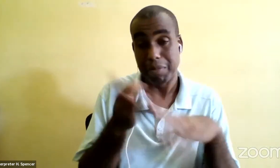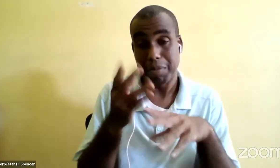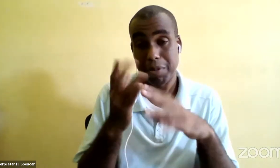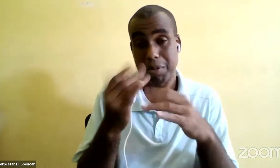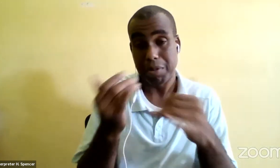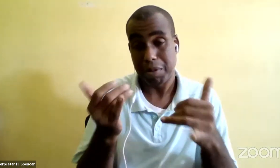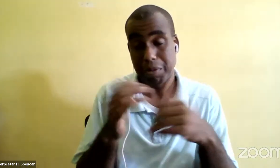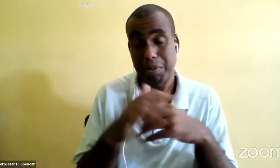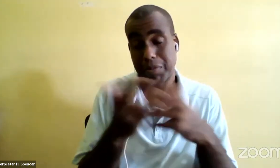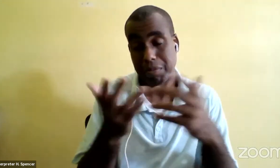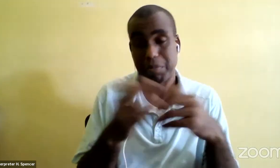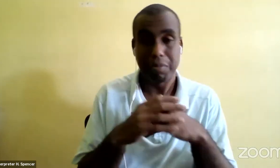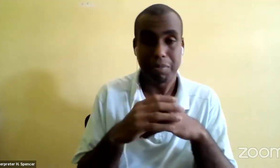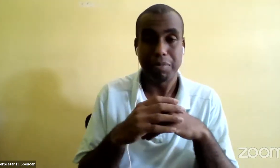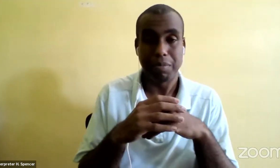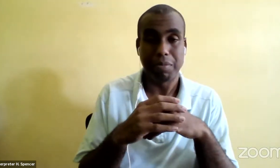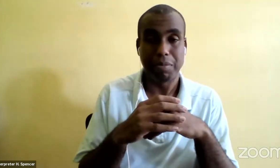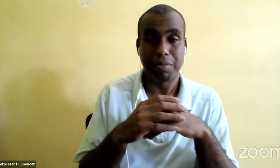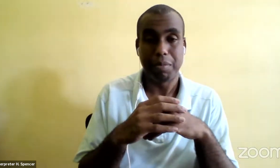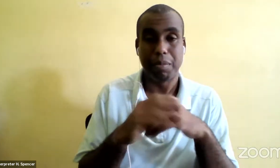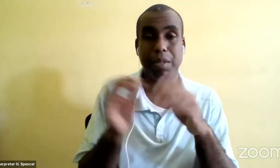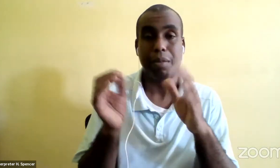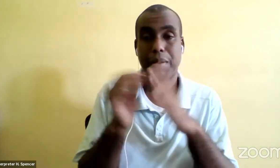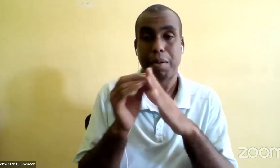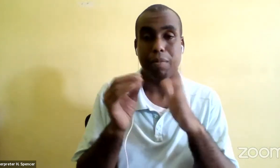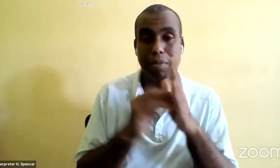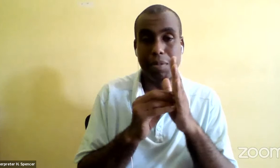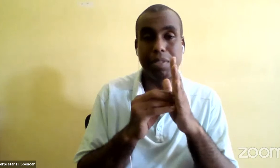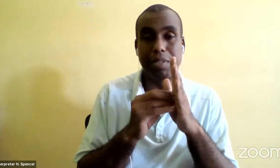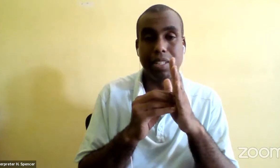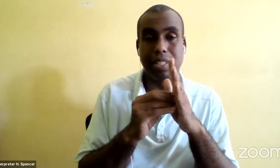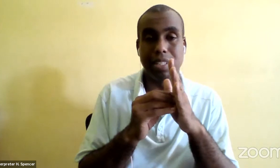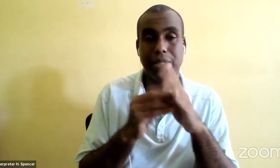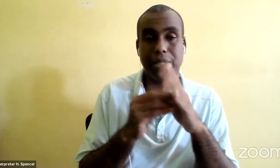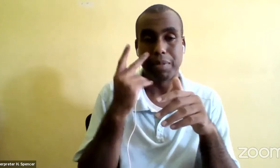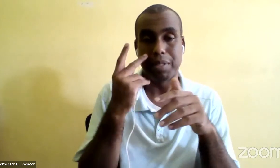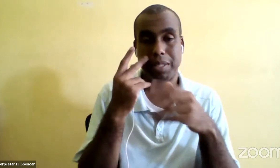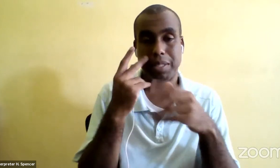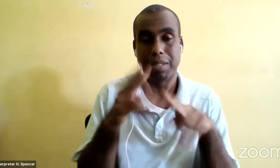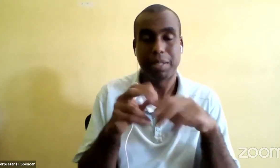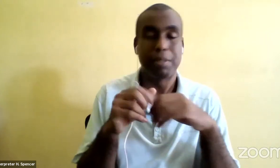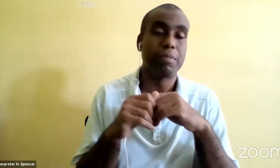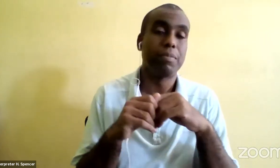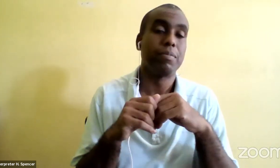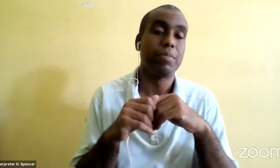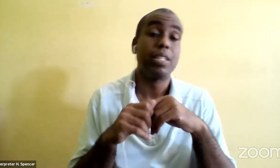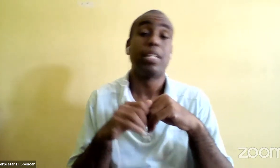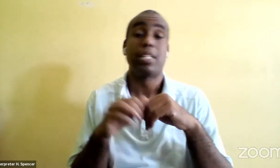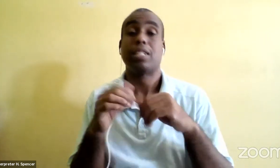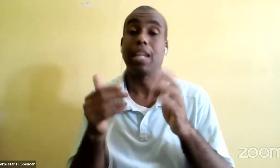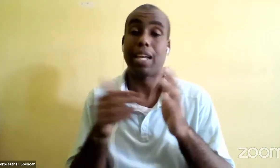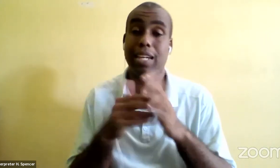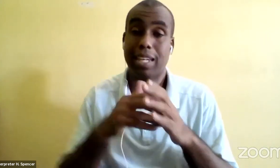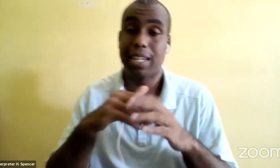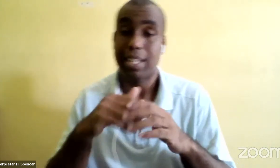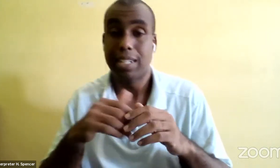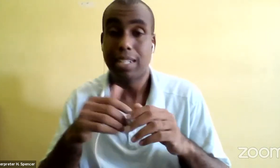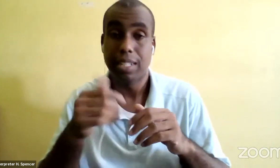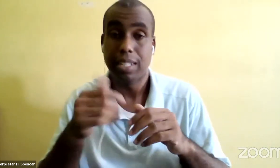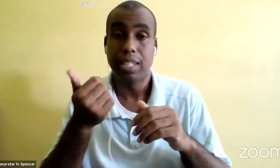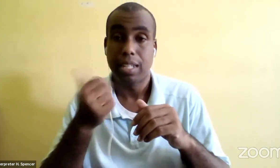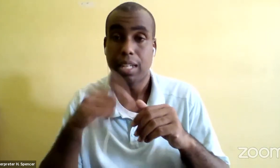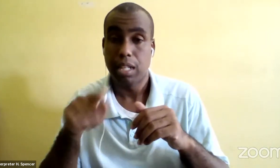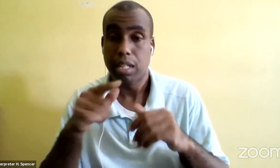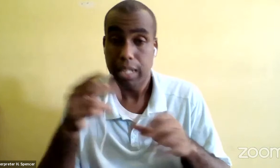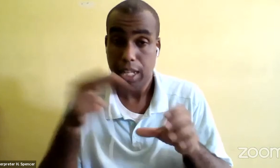maybe, don't know, should I put it on in the middle of the thing? I don't want to do that. So the short answer is, sorry, can anybody join that classroom?